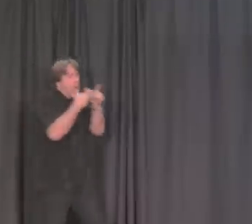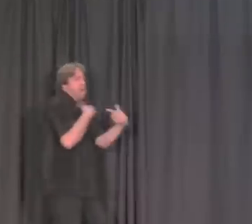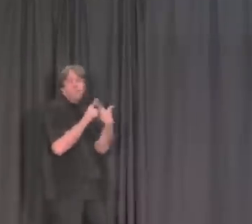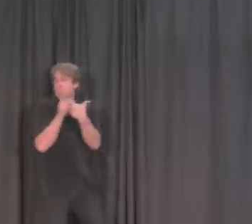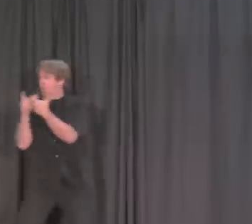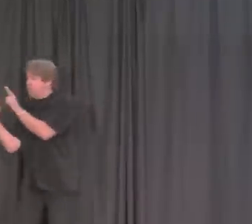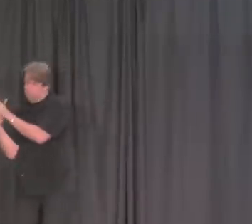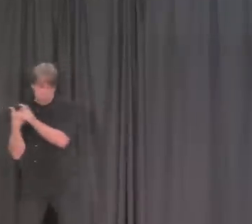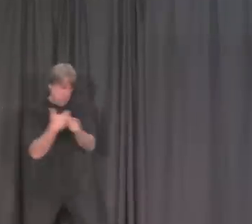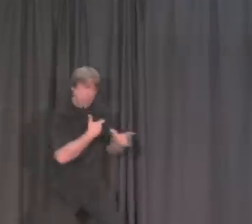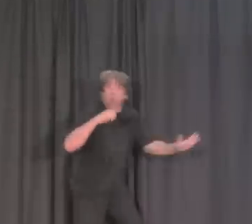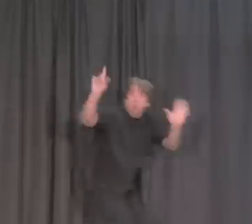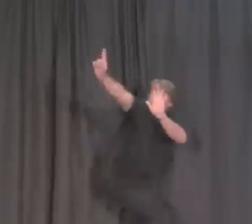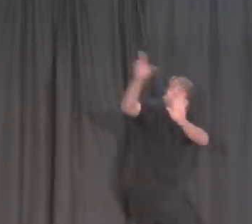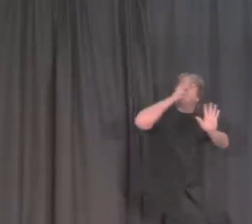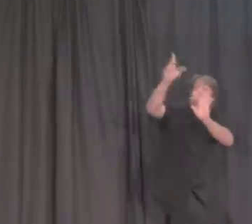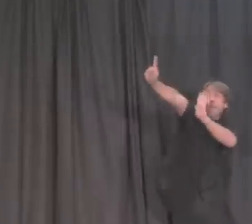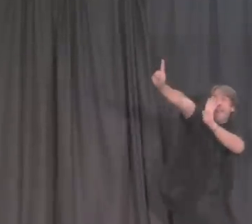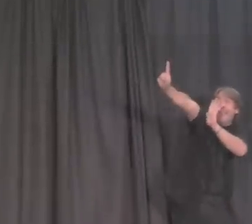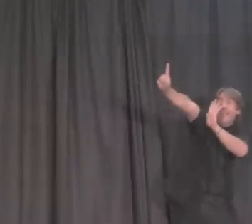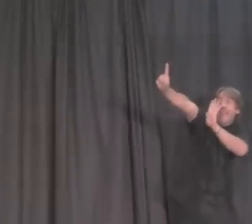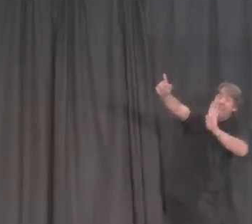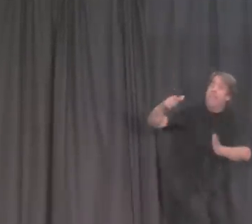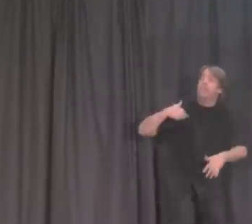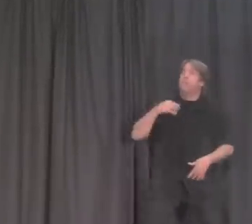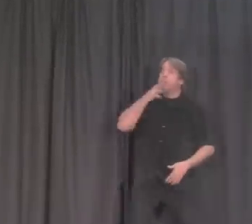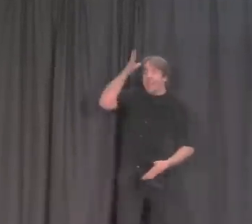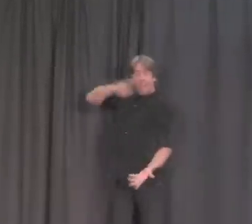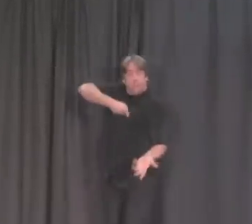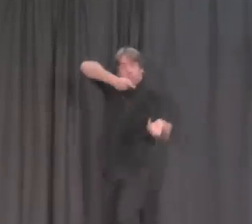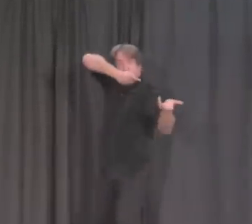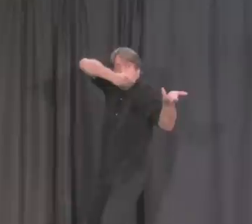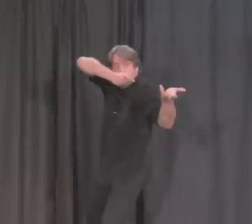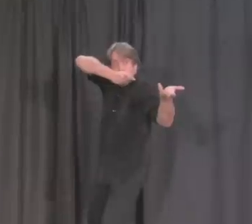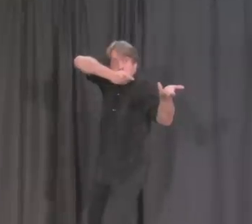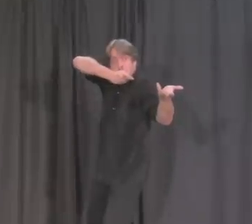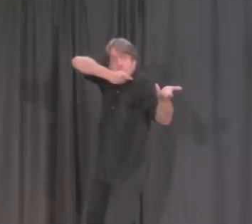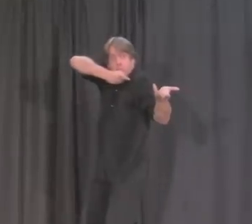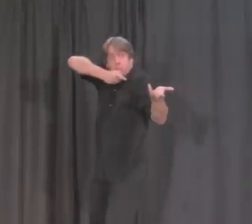sentence. So I was scared. I ran around avoiding the spanking. Wait, mom, wait. My parents were like, what?